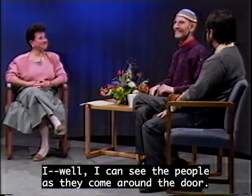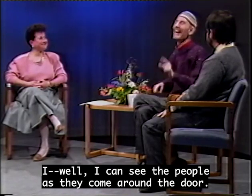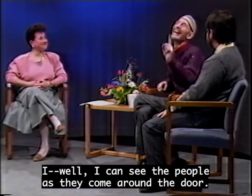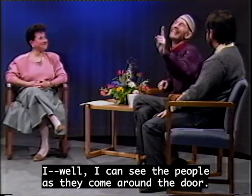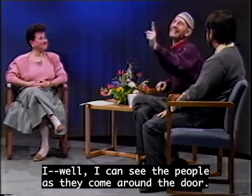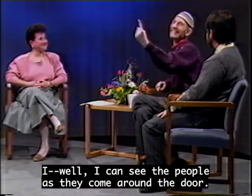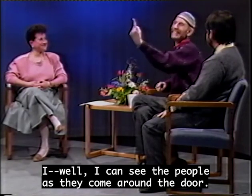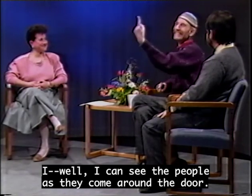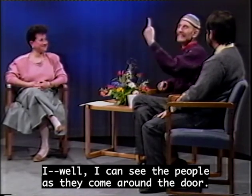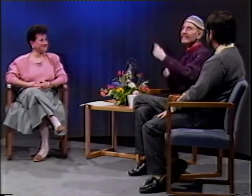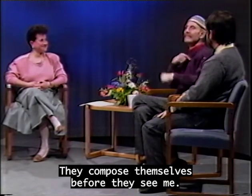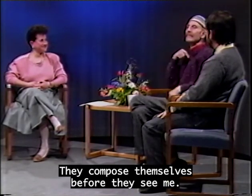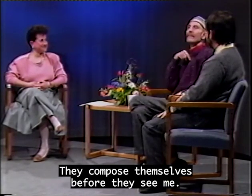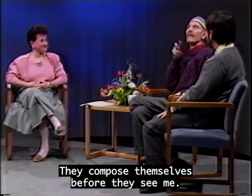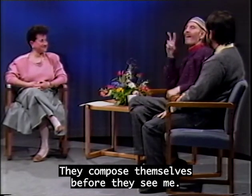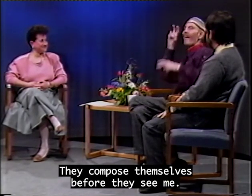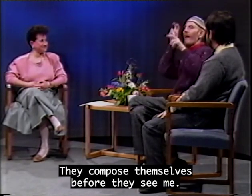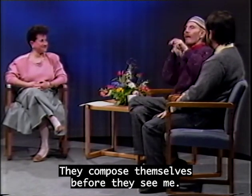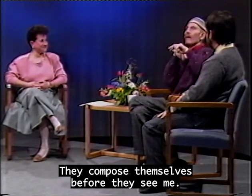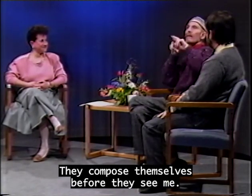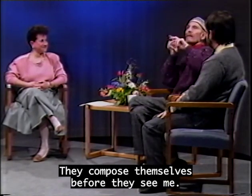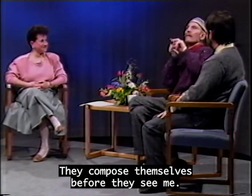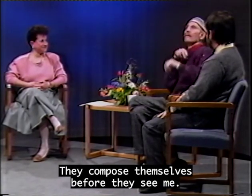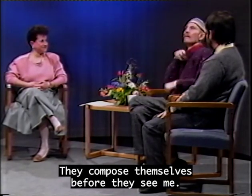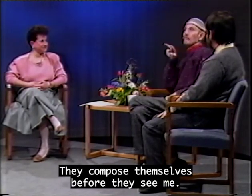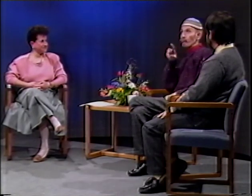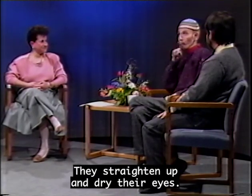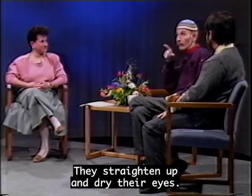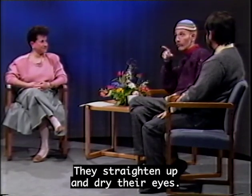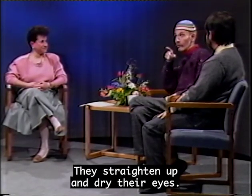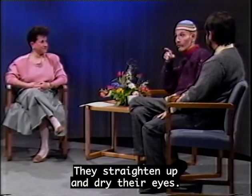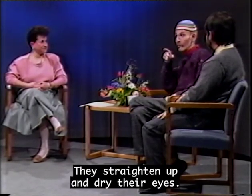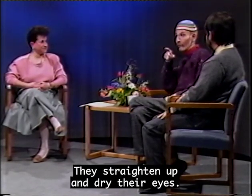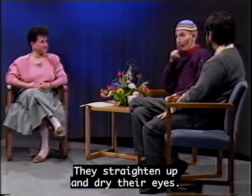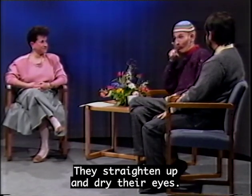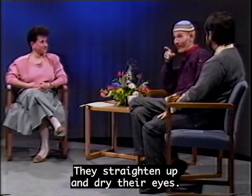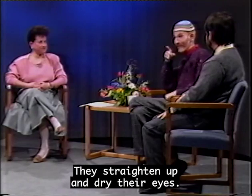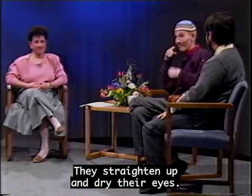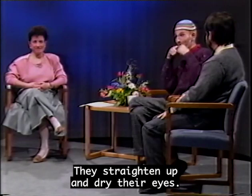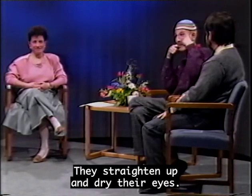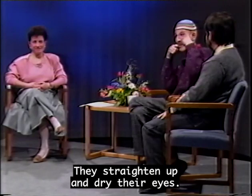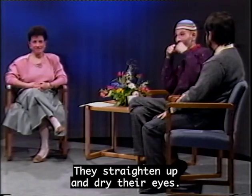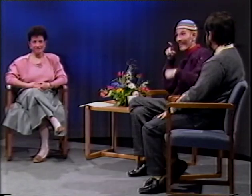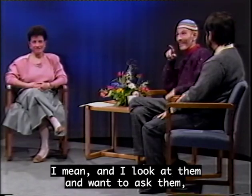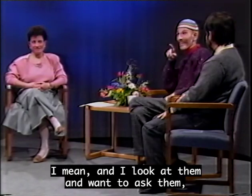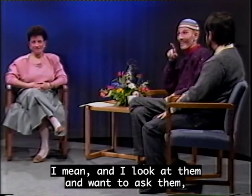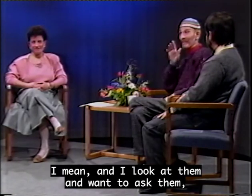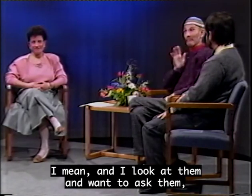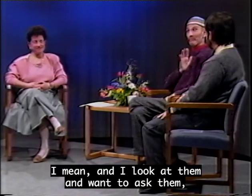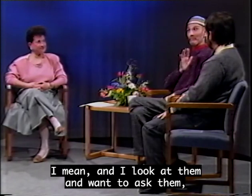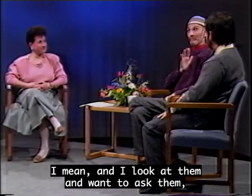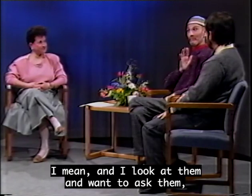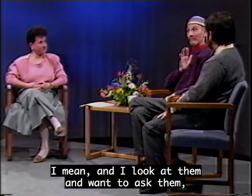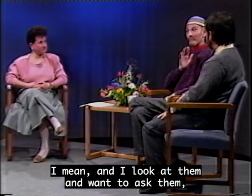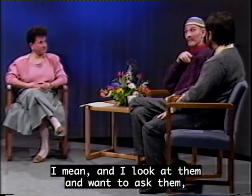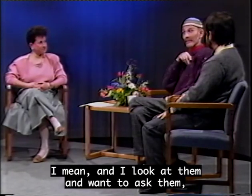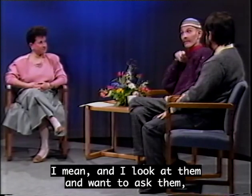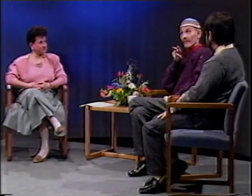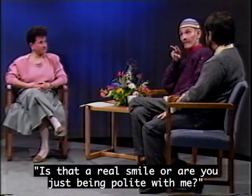as they come around the door. They compose themselves before they see me. They straighten up and dry their eyes. I mean, and I look at them and want to ask them, is that a